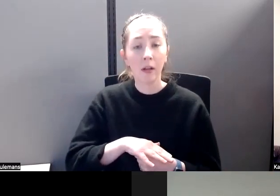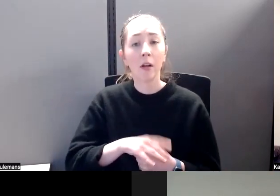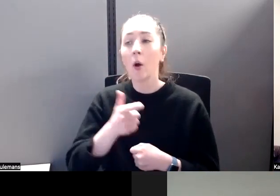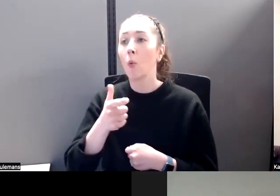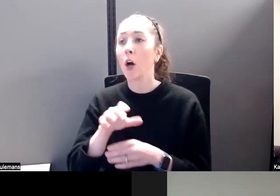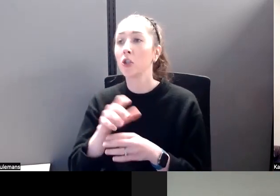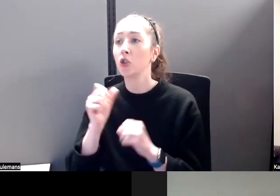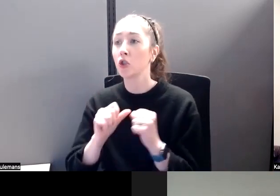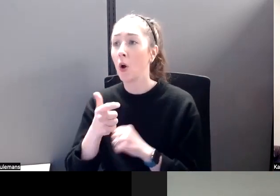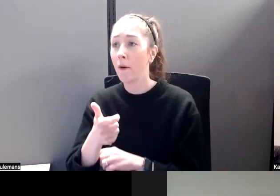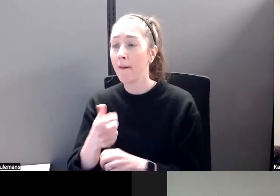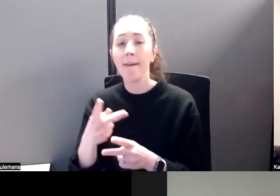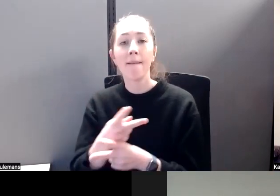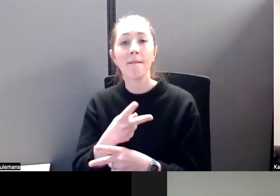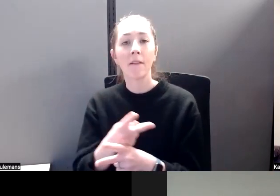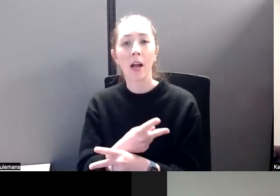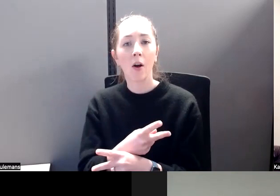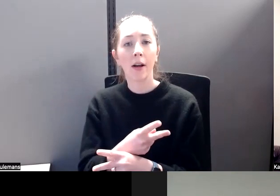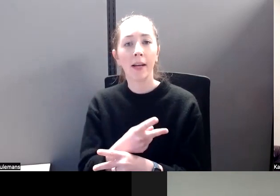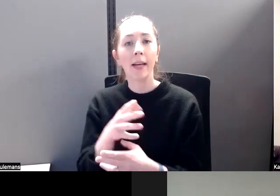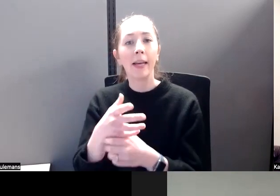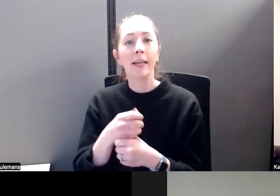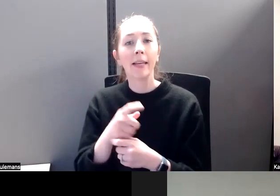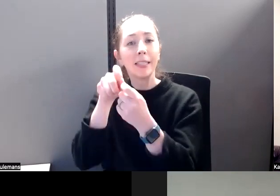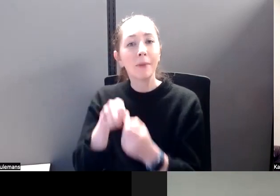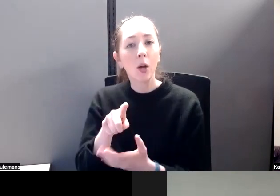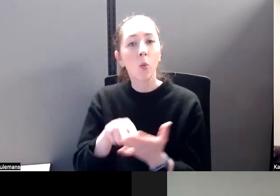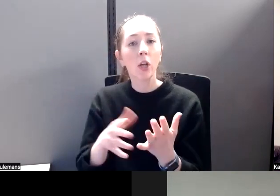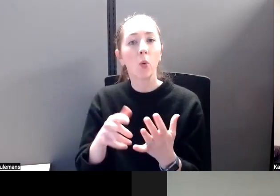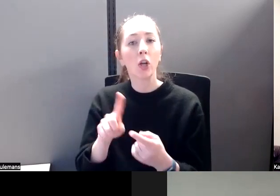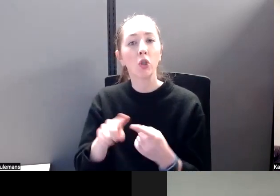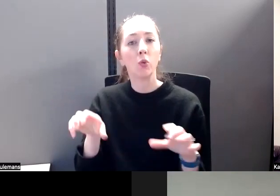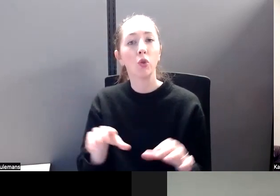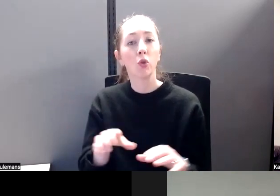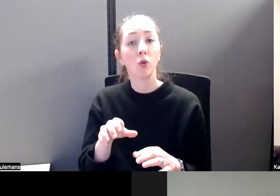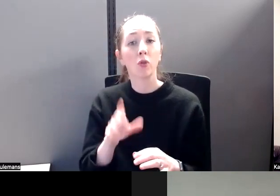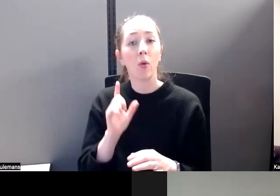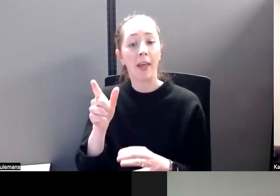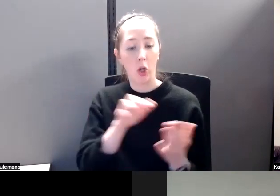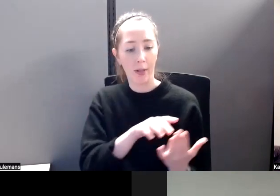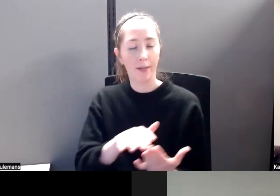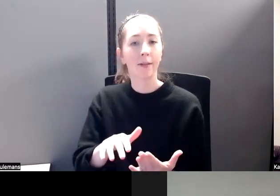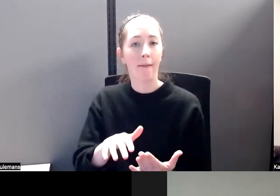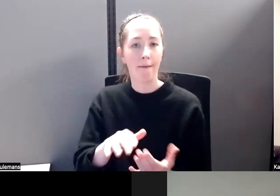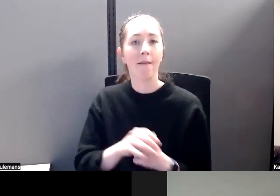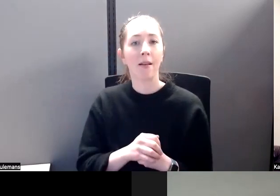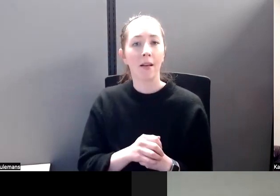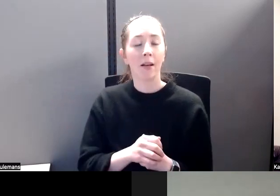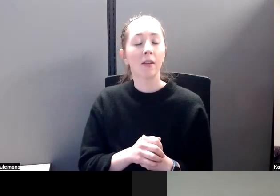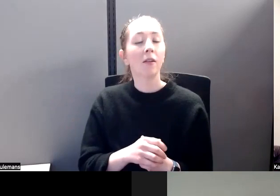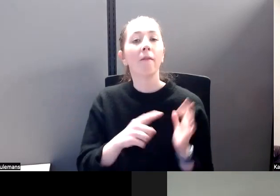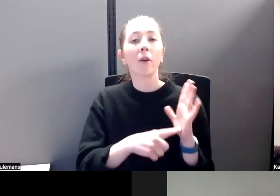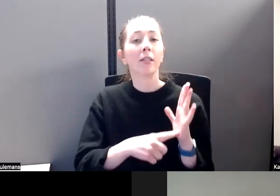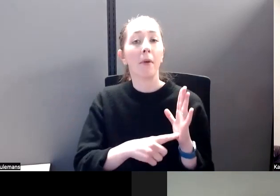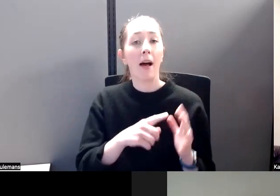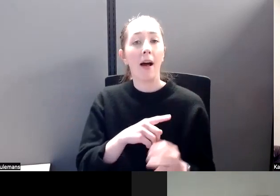show. Go figure out, get specific in what you want to do so you can study what you want to do. So let's say I love